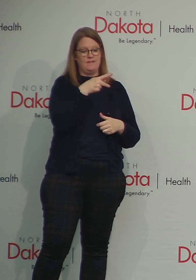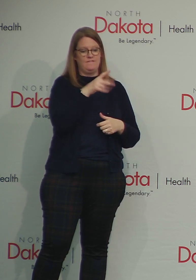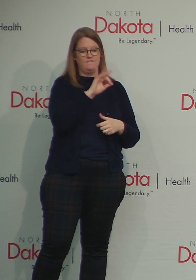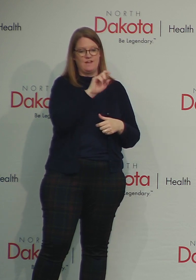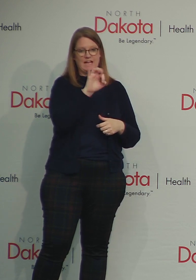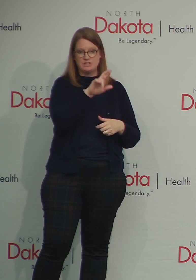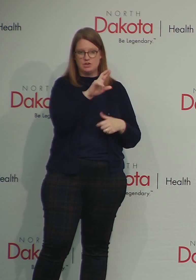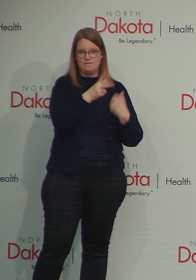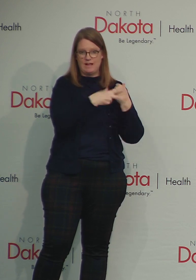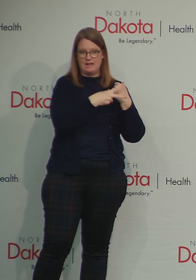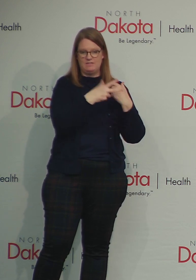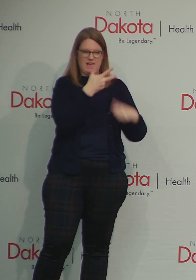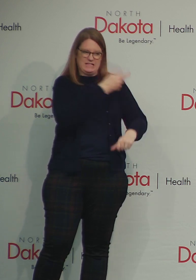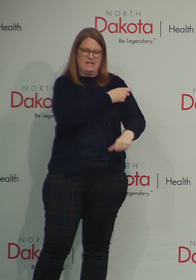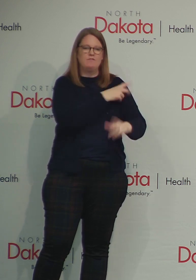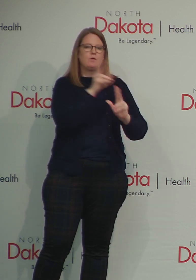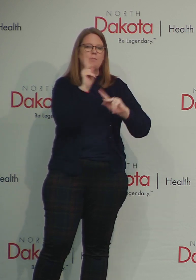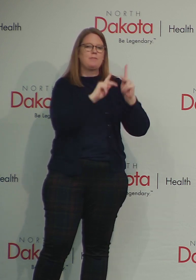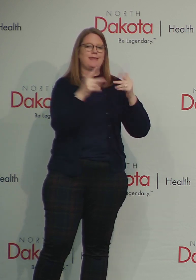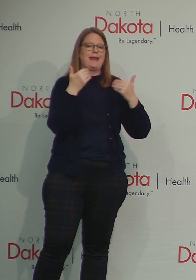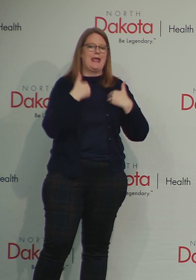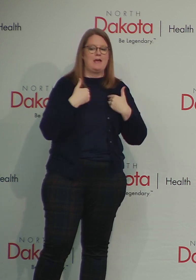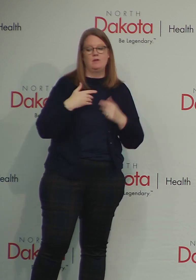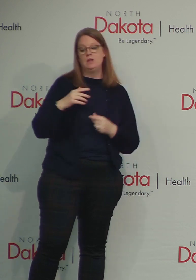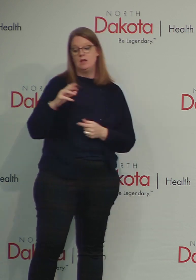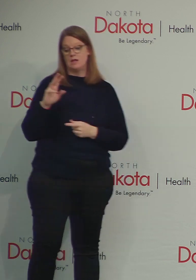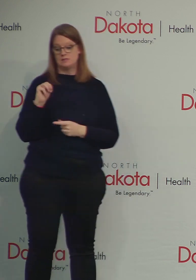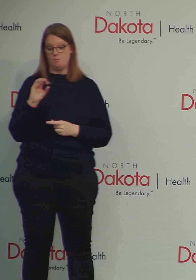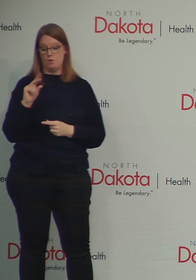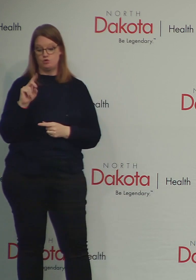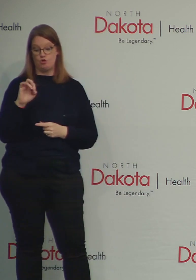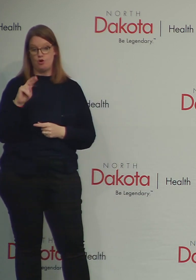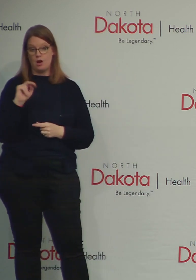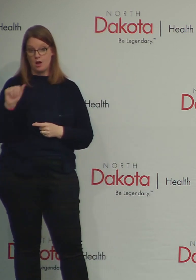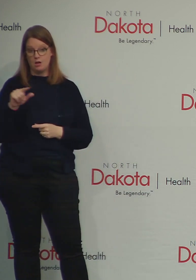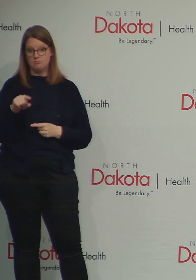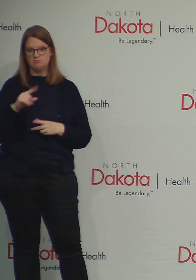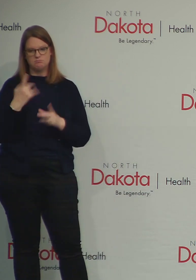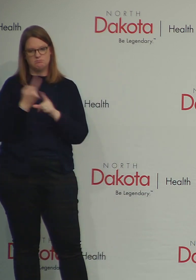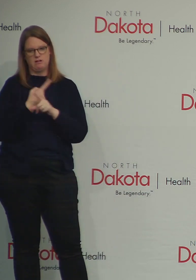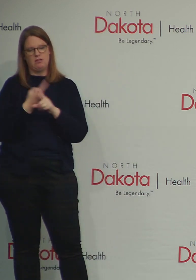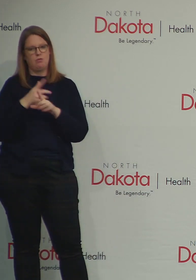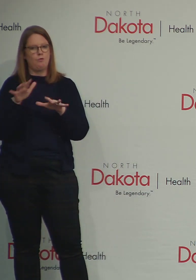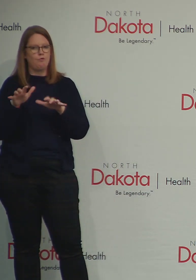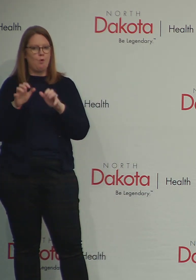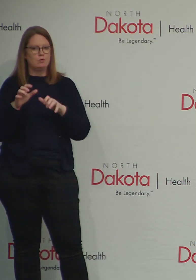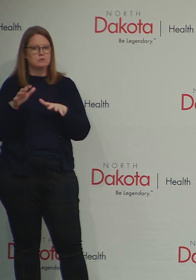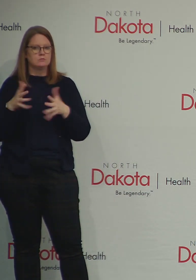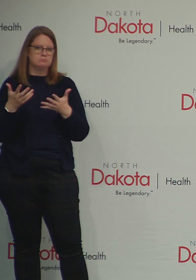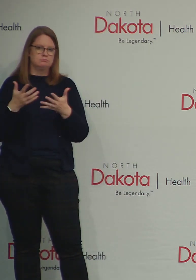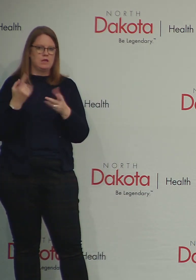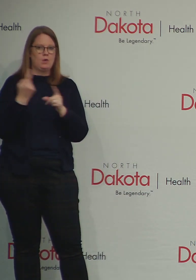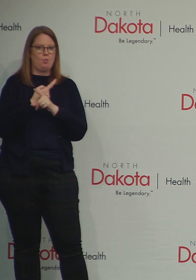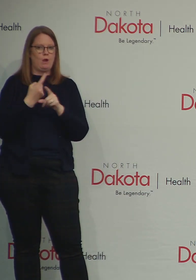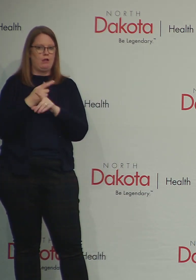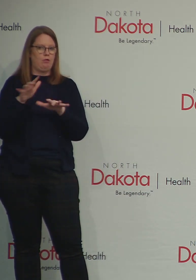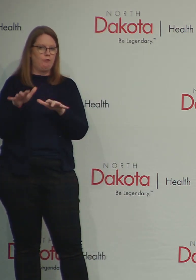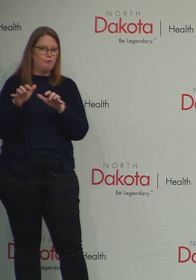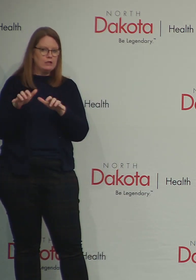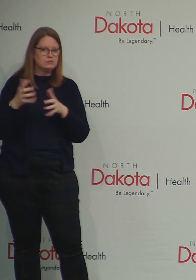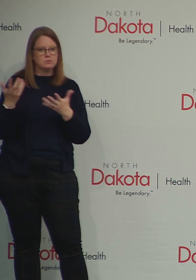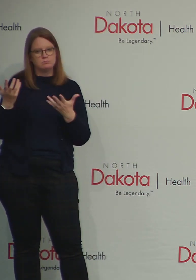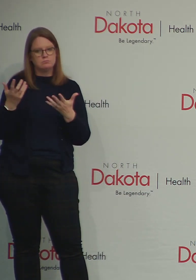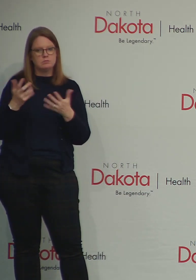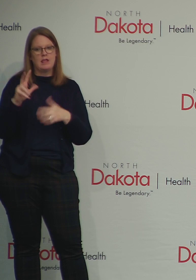that type of storage, as the Moderna vaccine requires normal frozen storage in just a regular freezer and